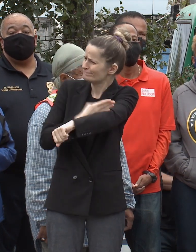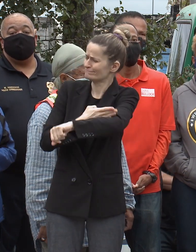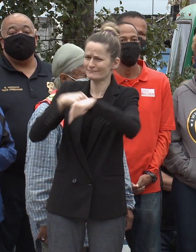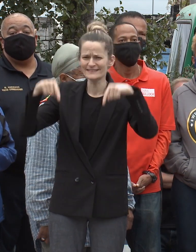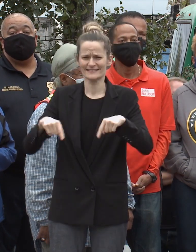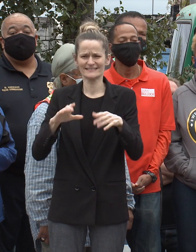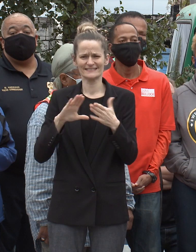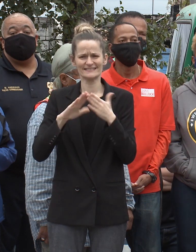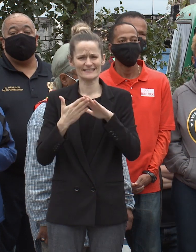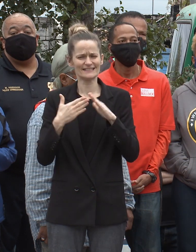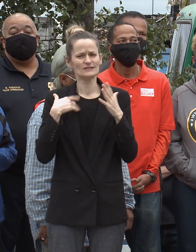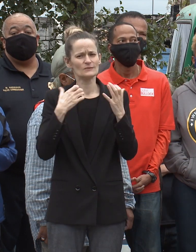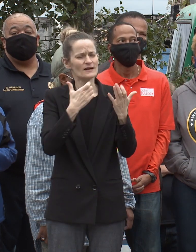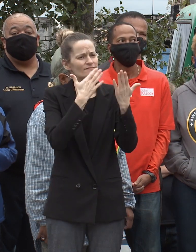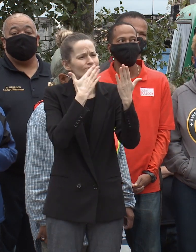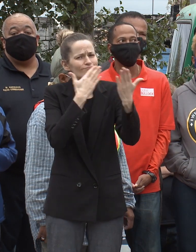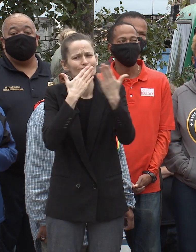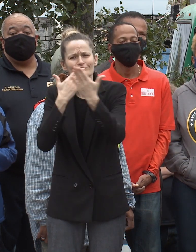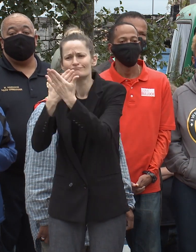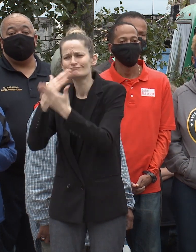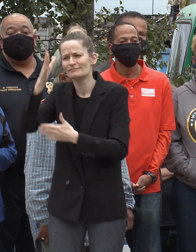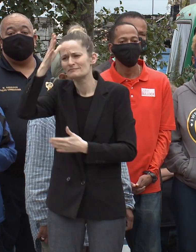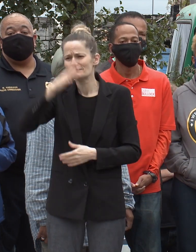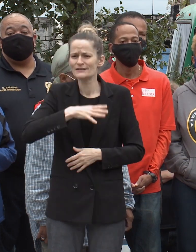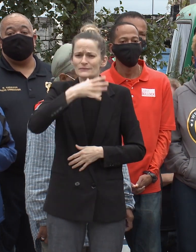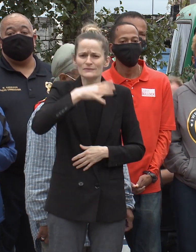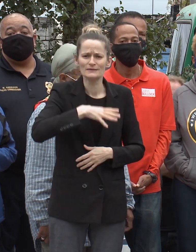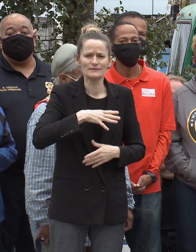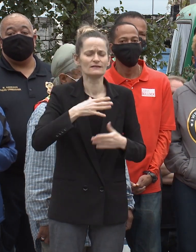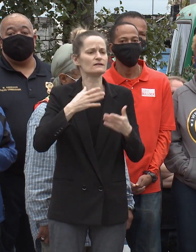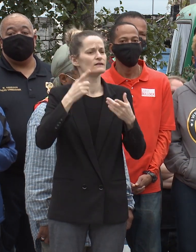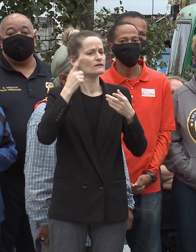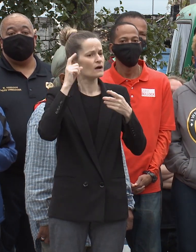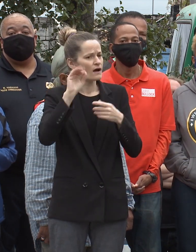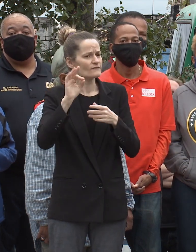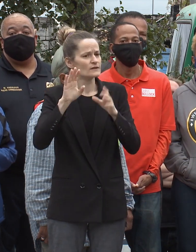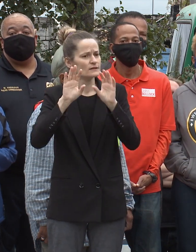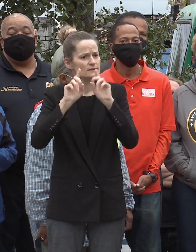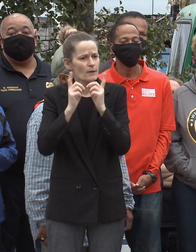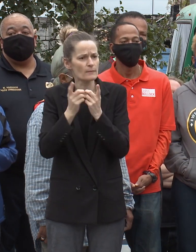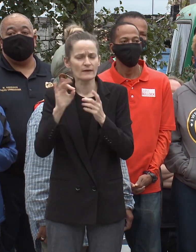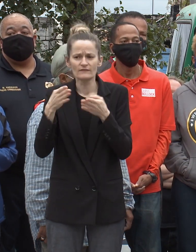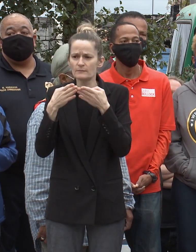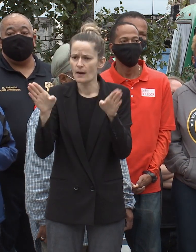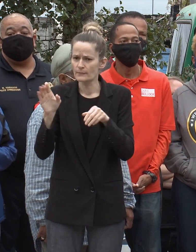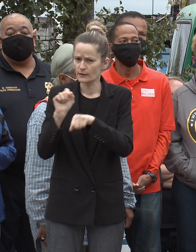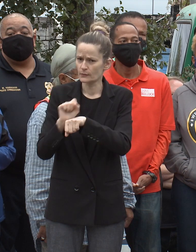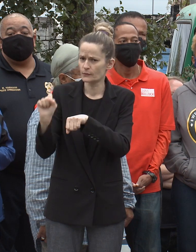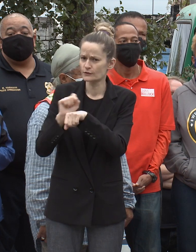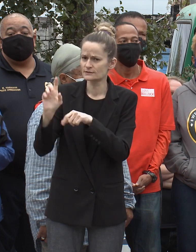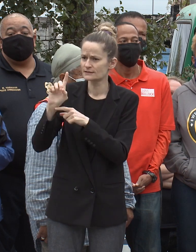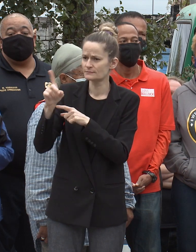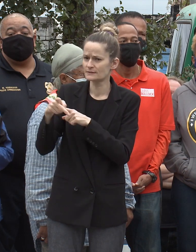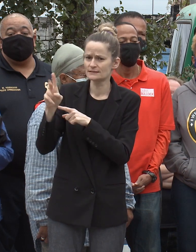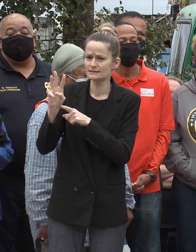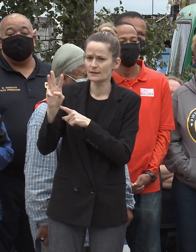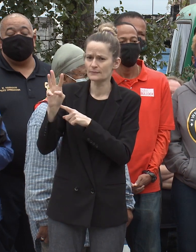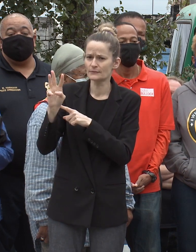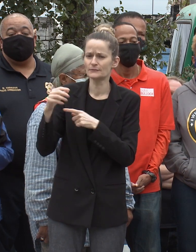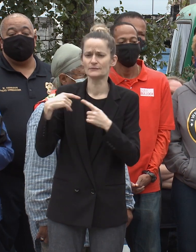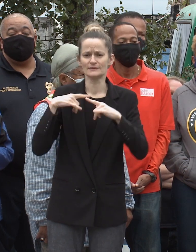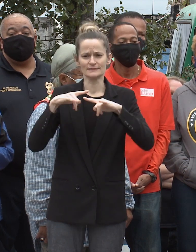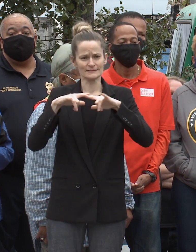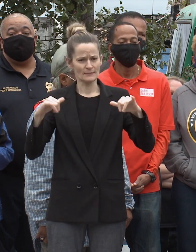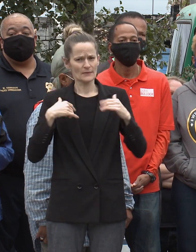all the men and women here of the Department of Public Works. So I just want to say that